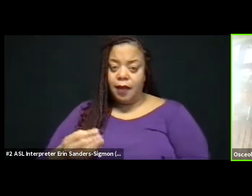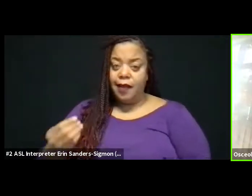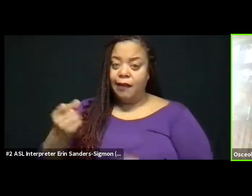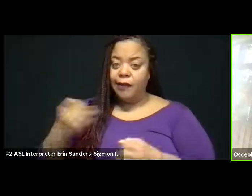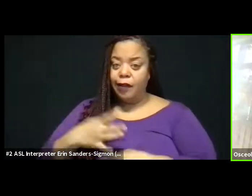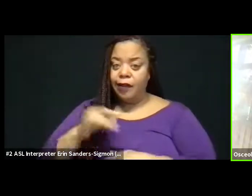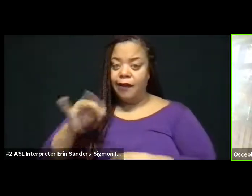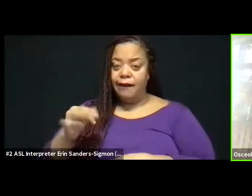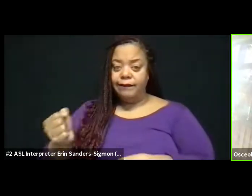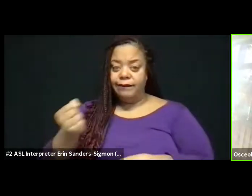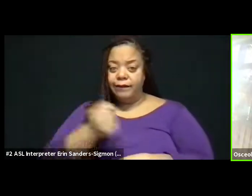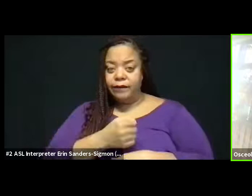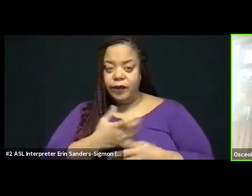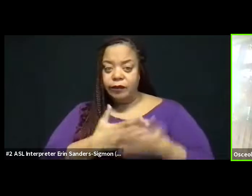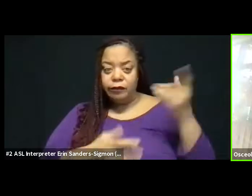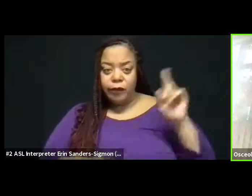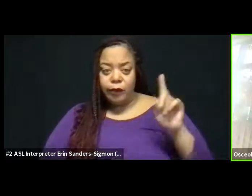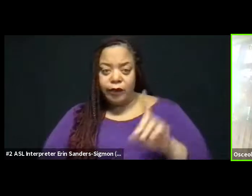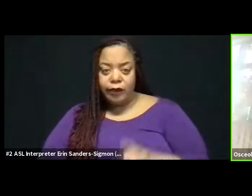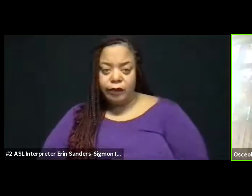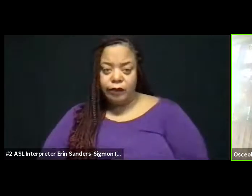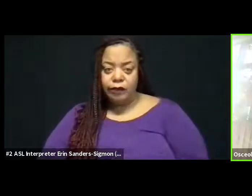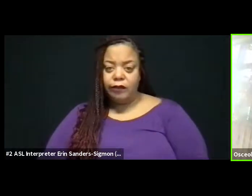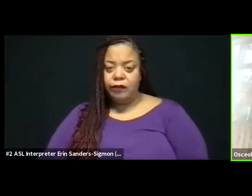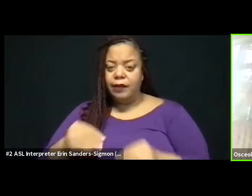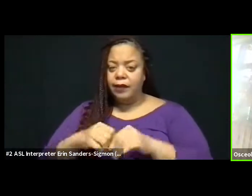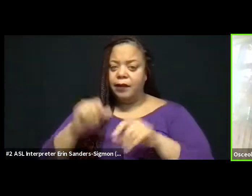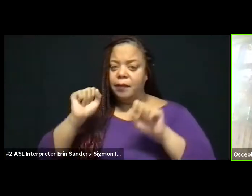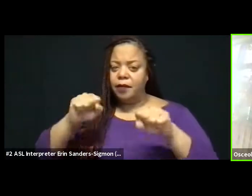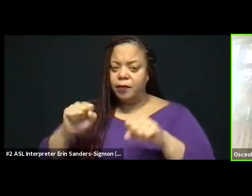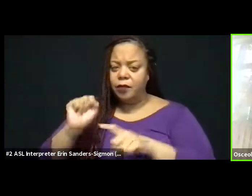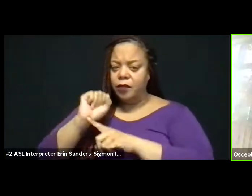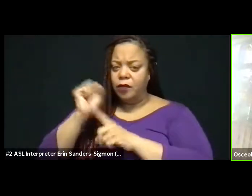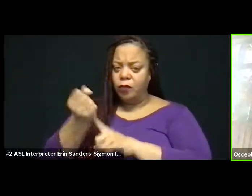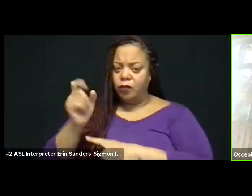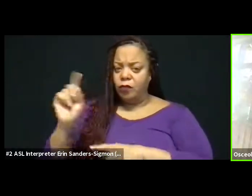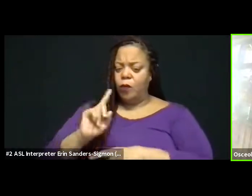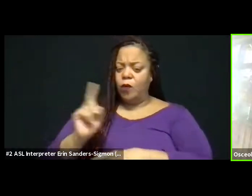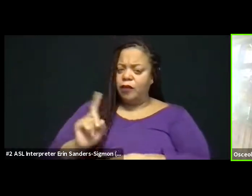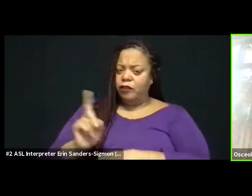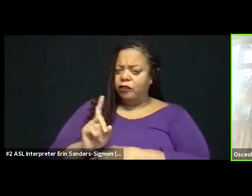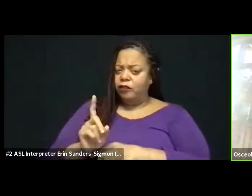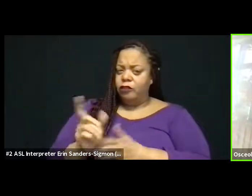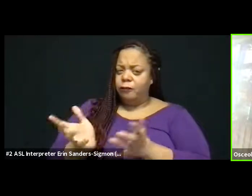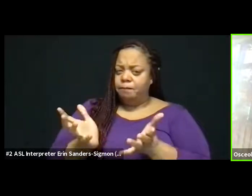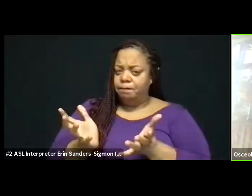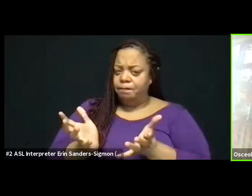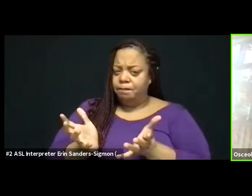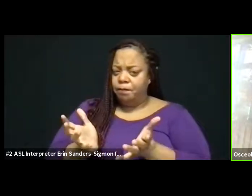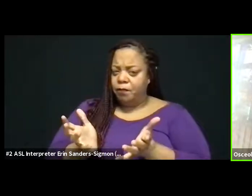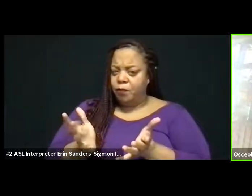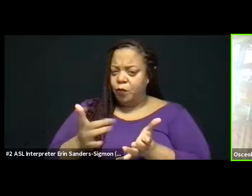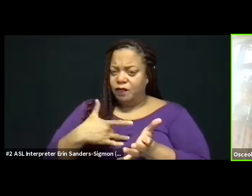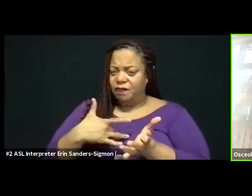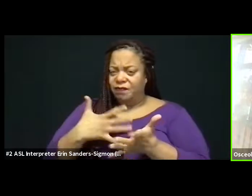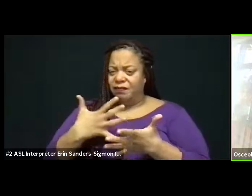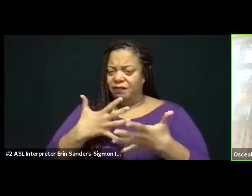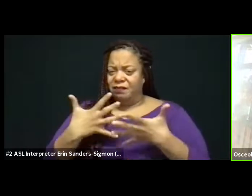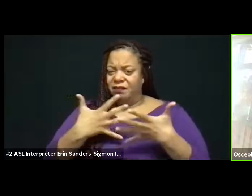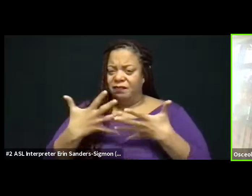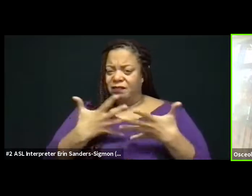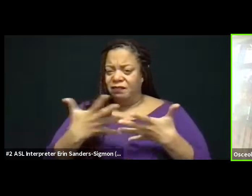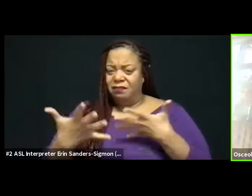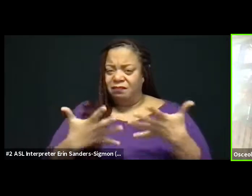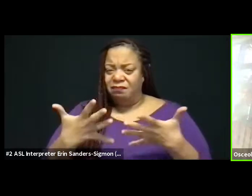the hopelessness that is so familiar and comfortable to us as oppressed and marginalized people. And that's not